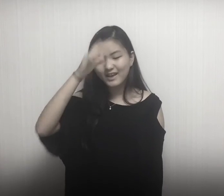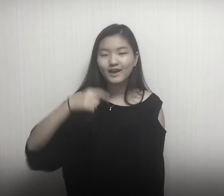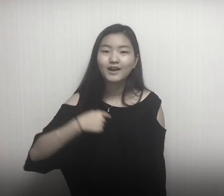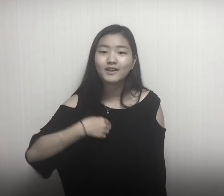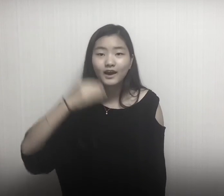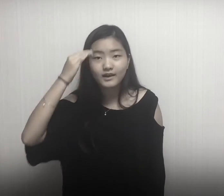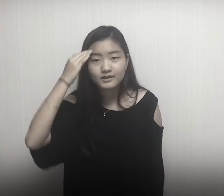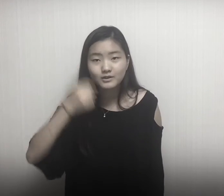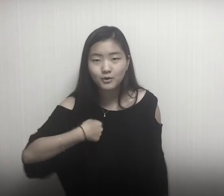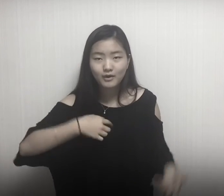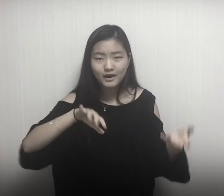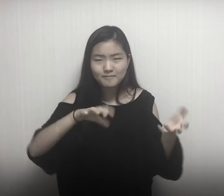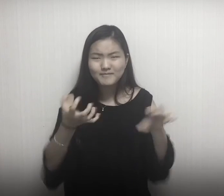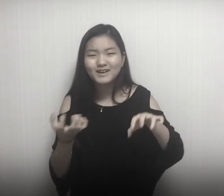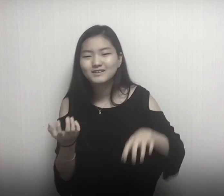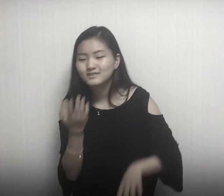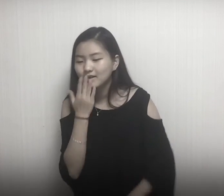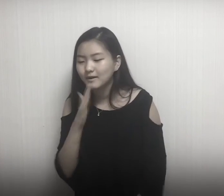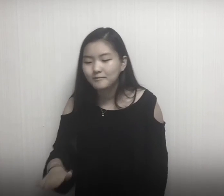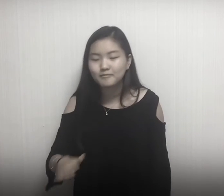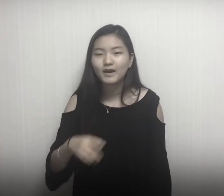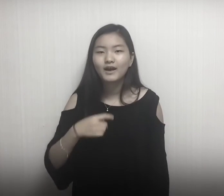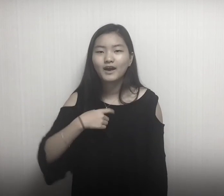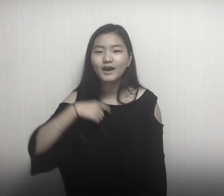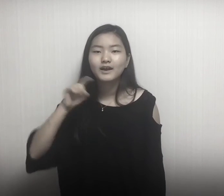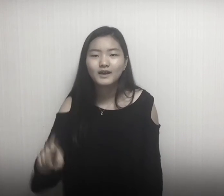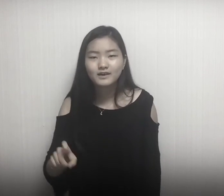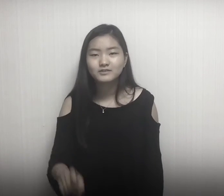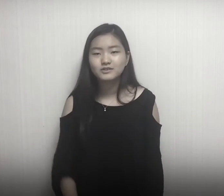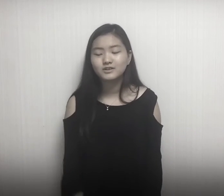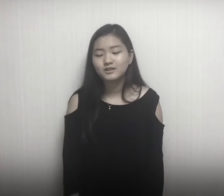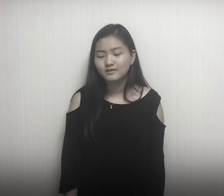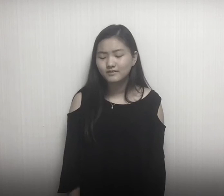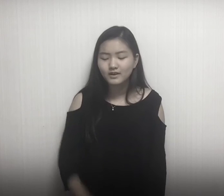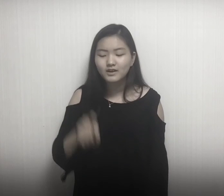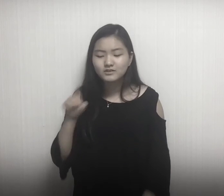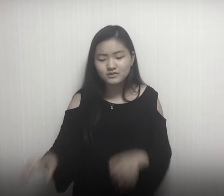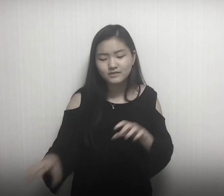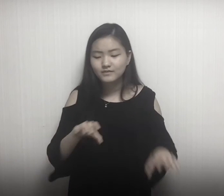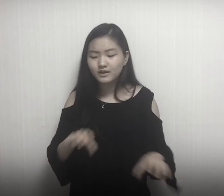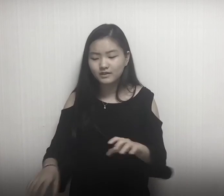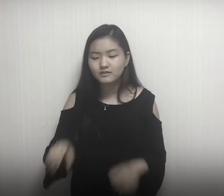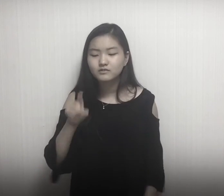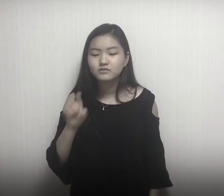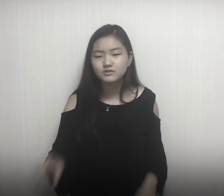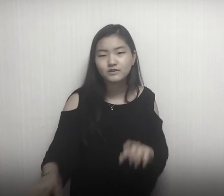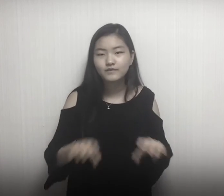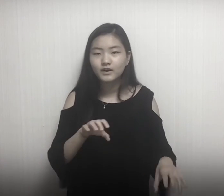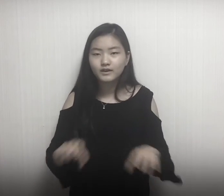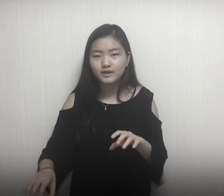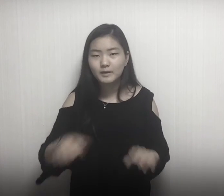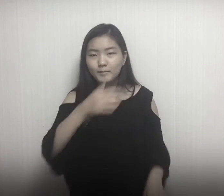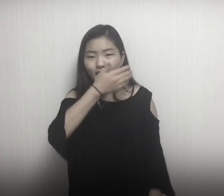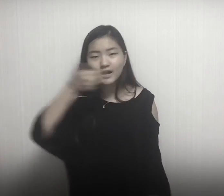dad I know I messed up bad I should've, should've done, should've done better